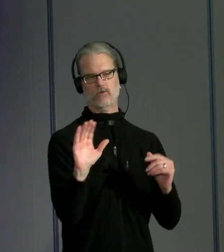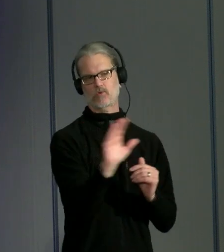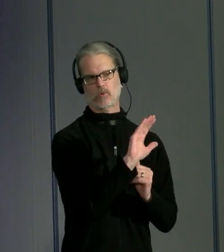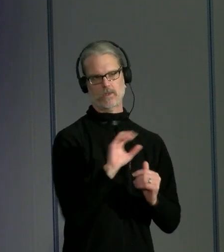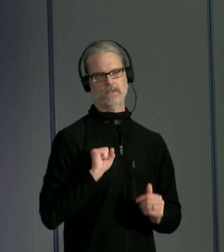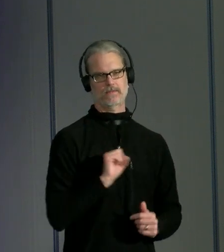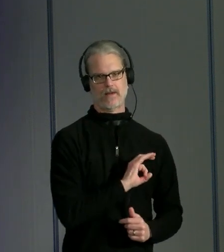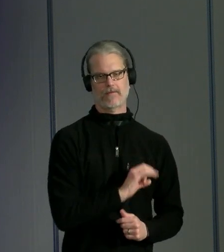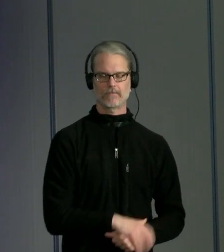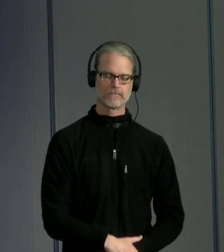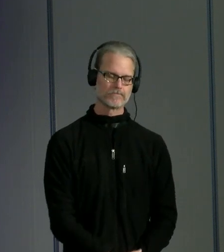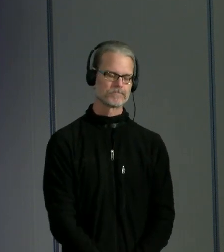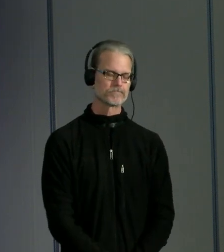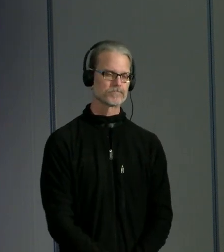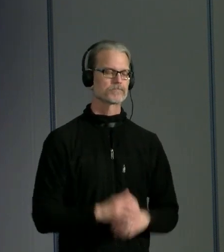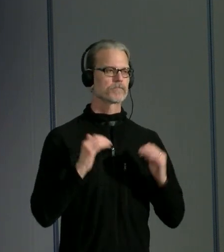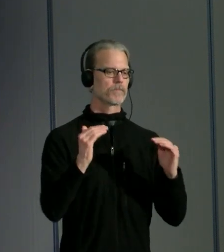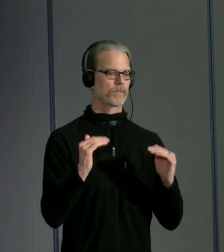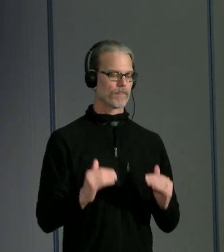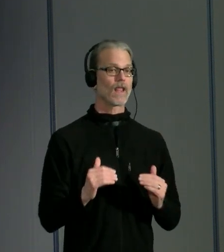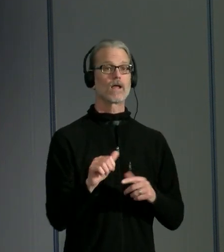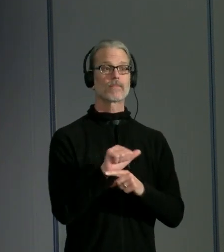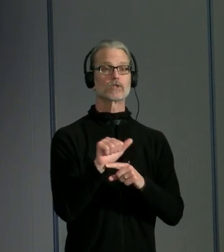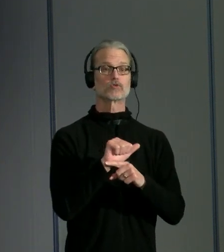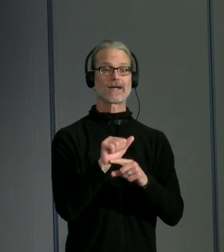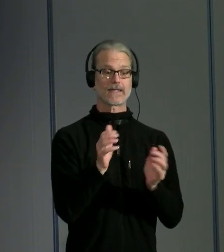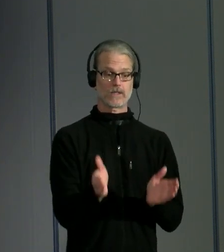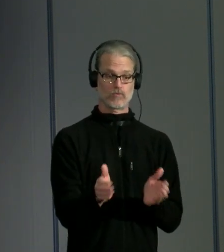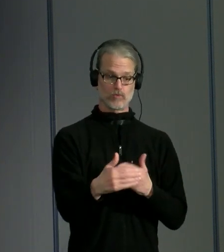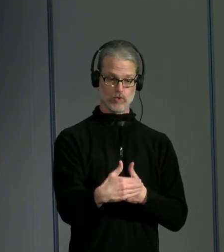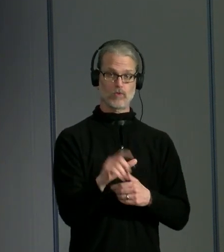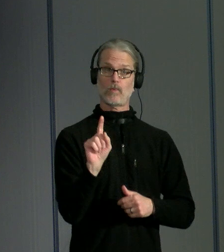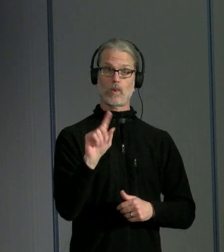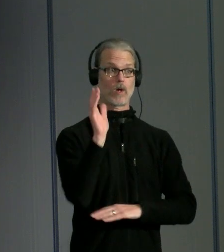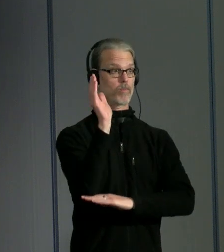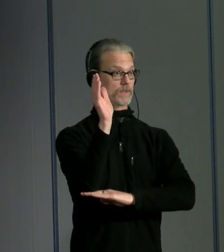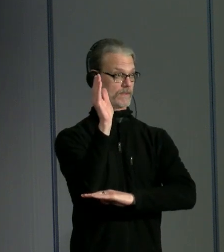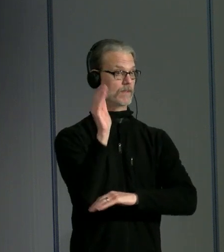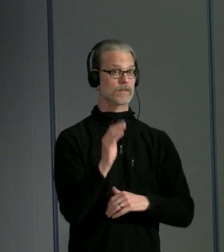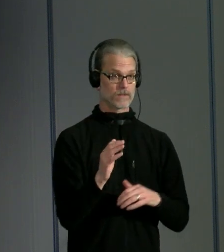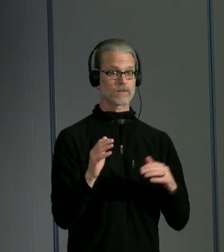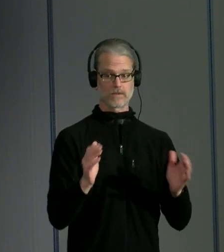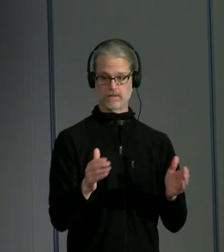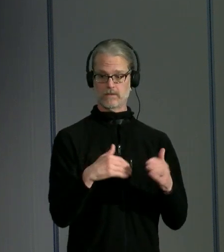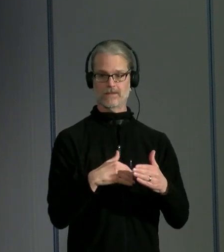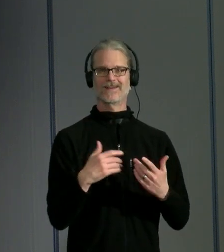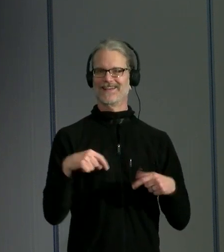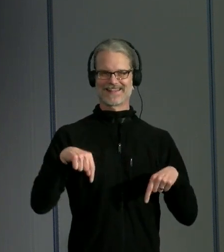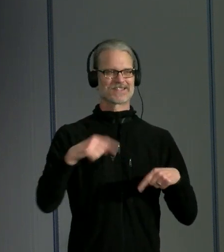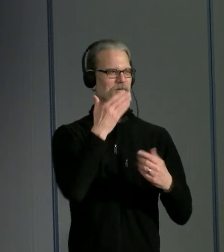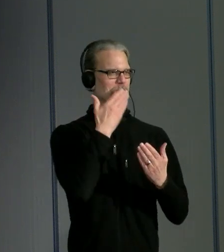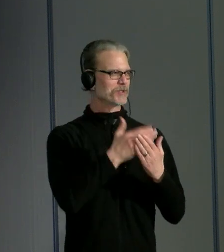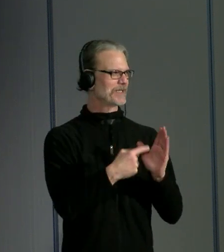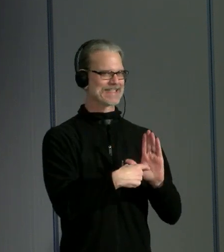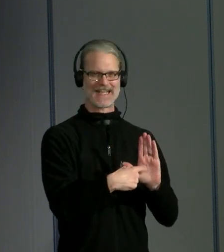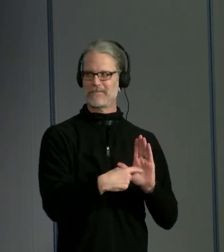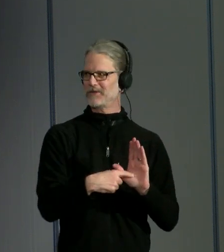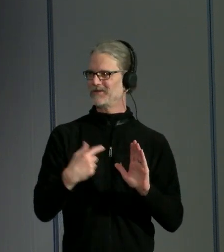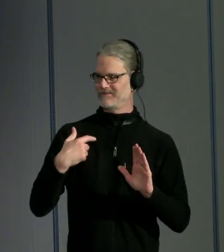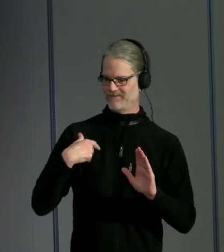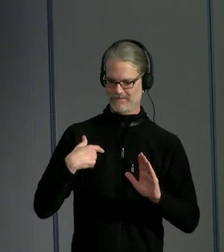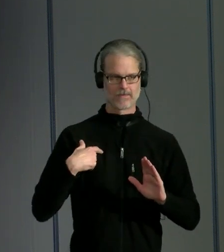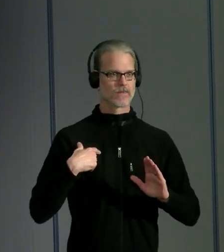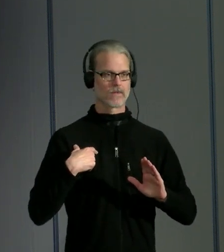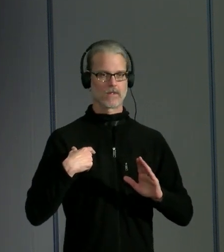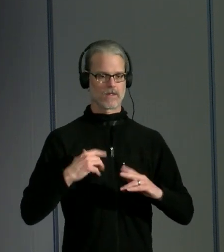Okay, moving on to the training room or presentation room. Of course, this is a good example where I'm on an